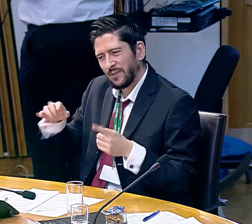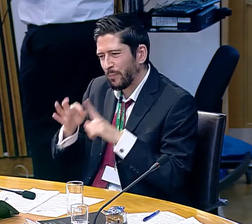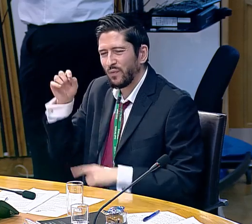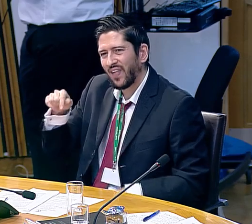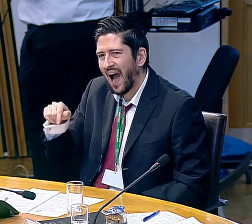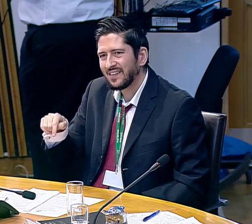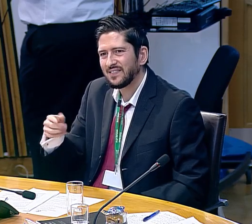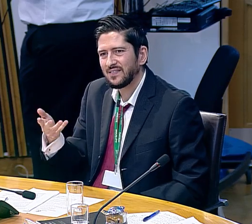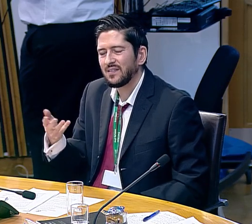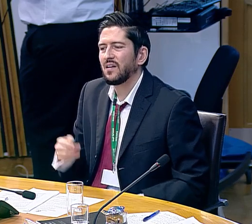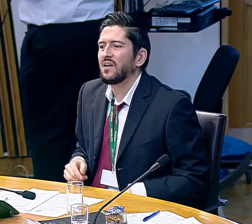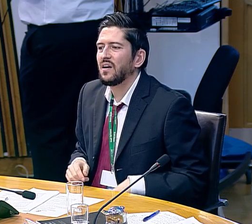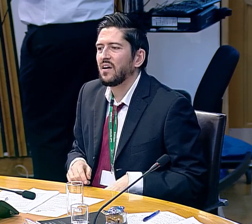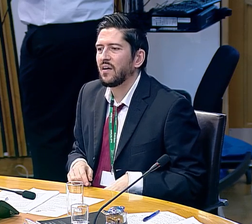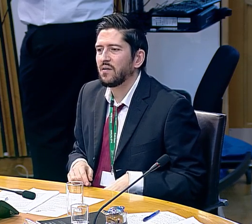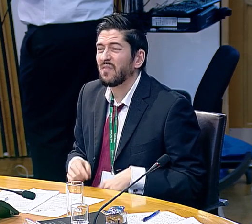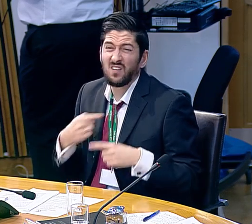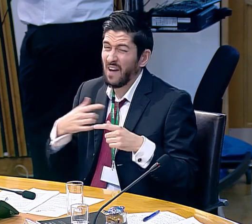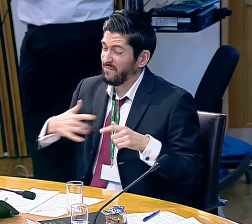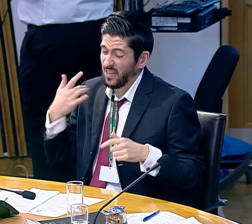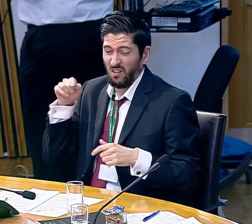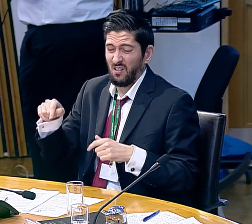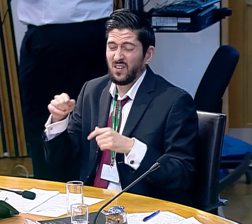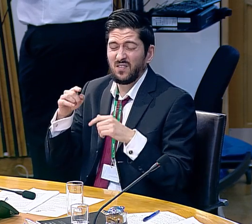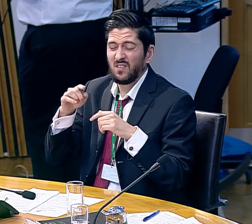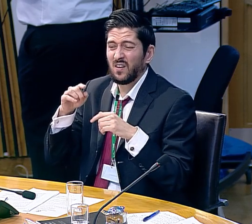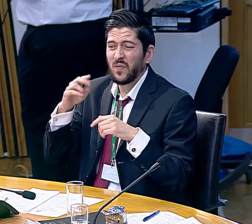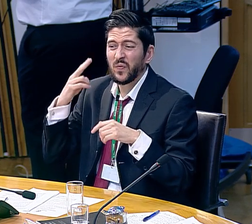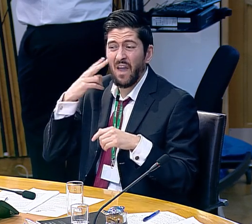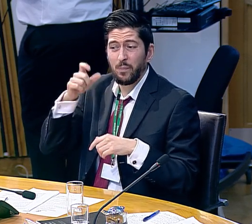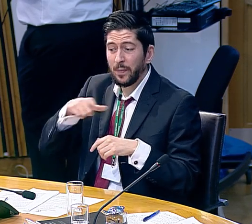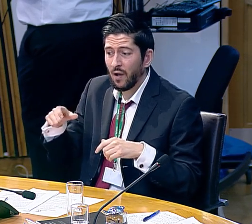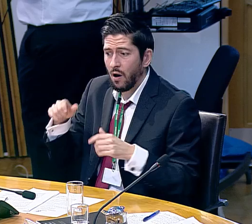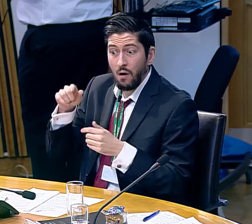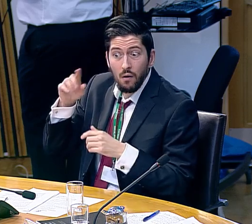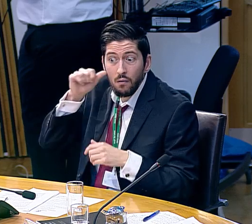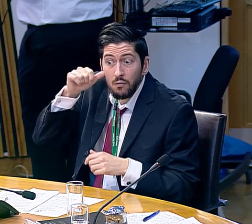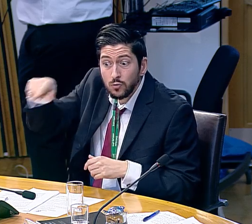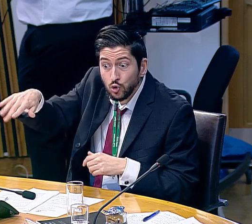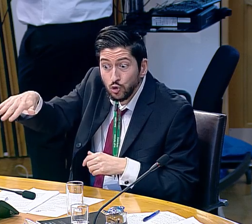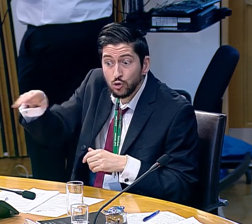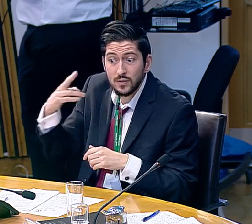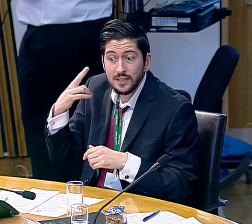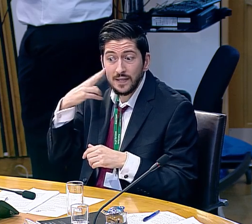end often don't know how to handle that call. And so there are a number of problems just in that process.